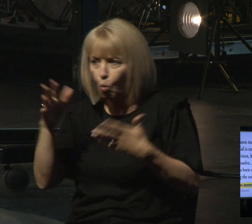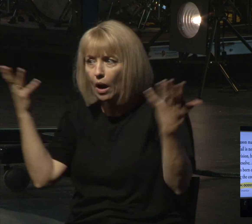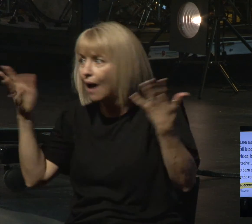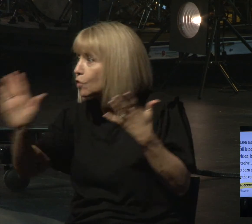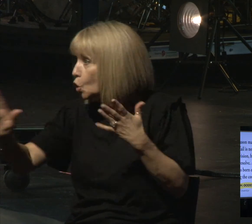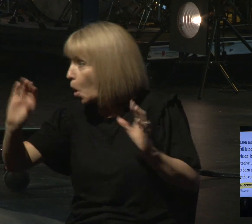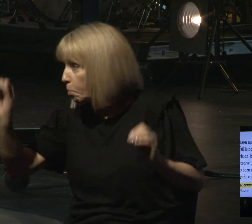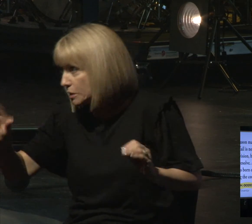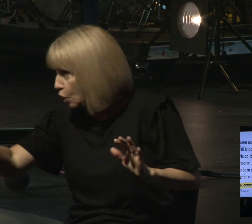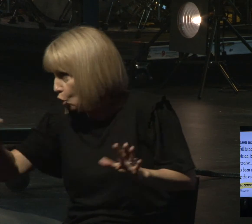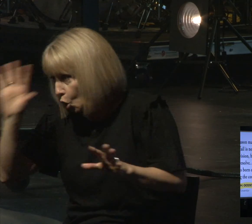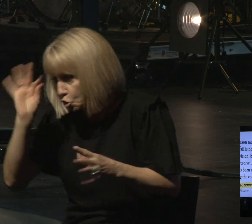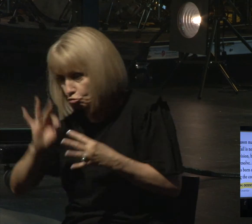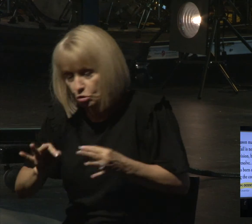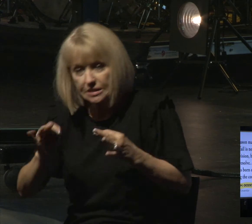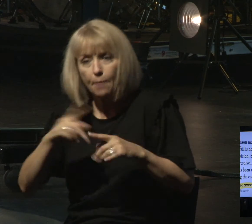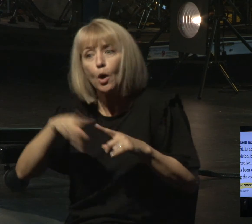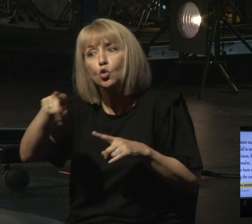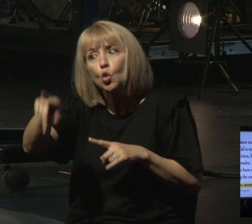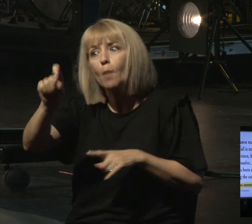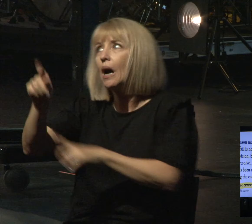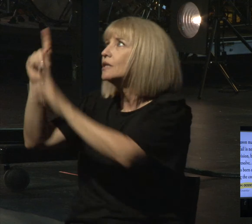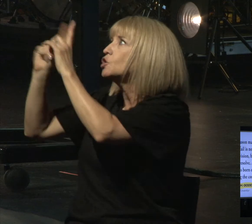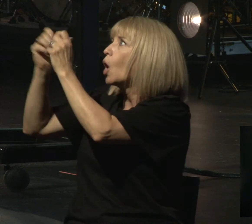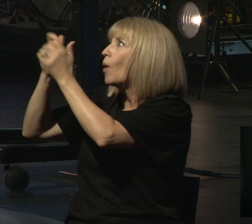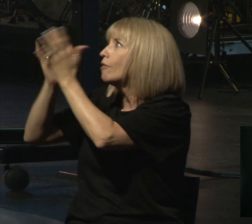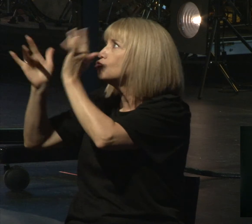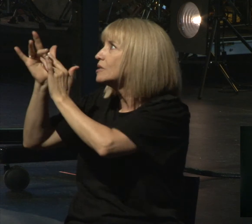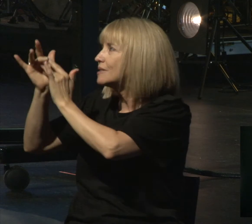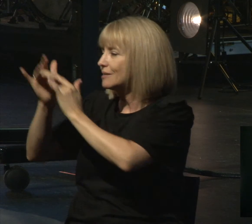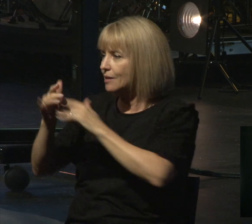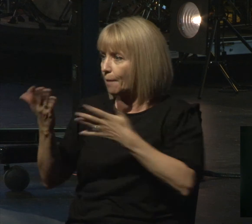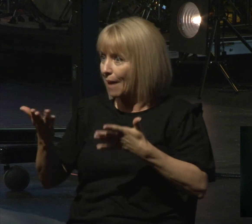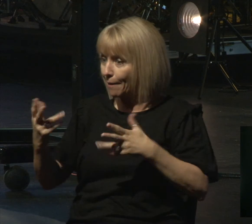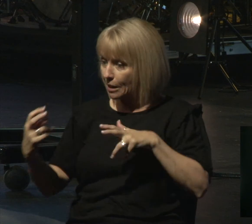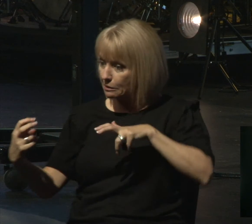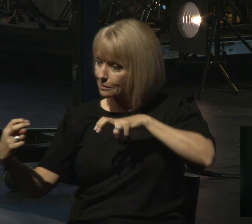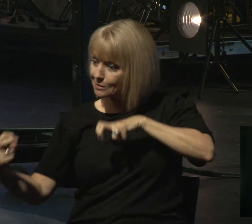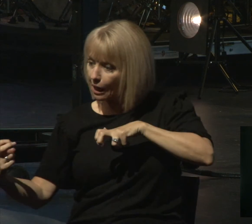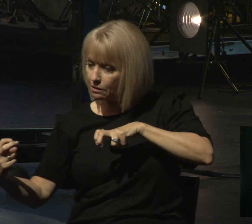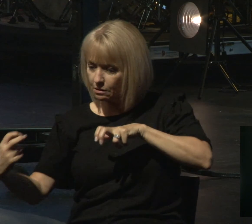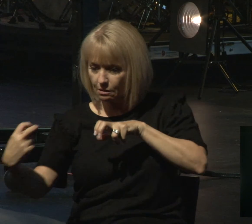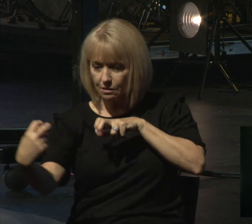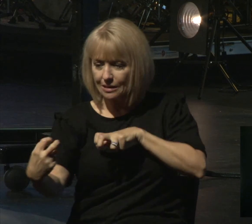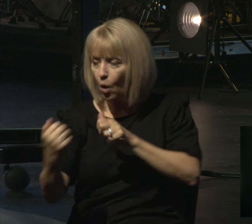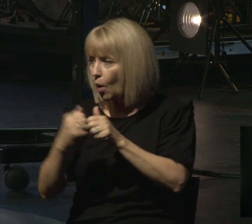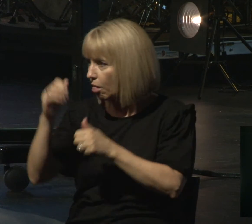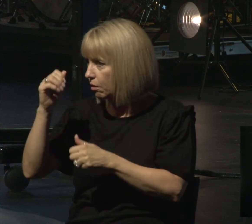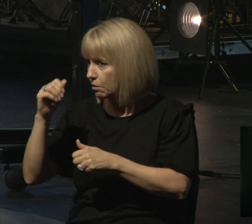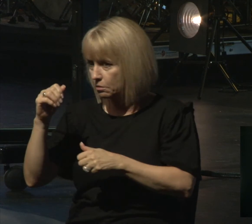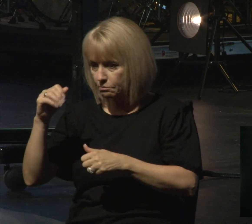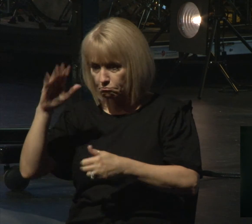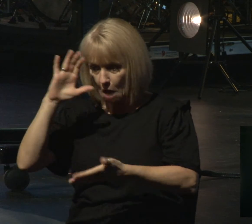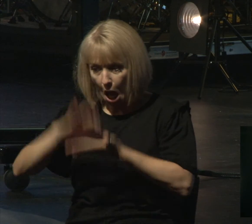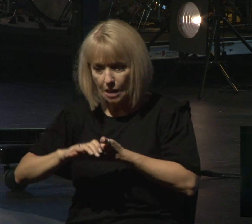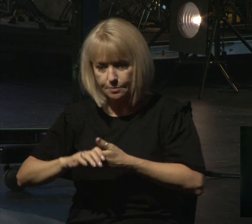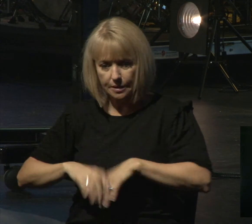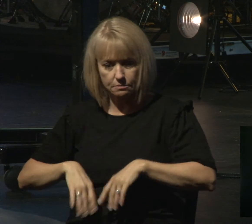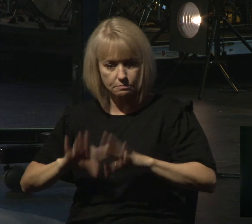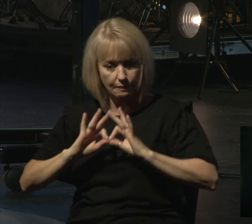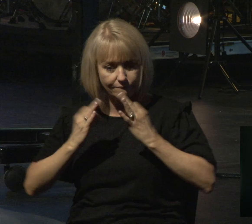down and actually have that conversation with Jesus, maybe sit at the table and have that conversation as roommates or as families